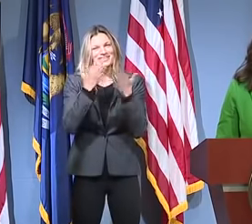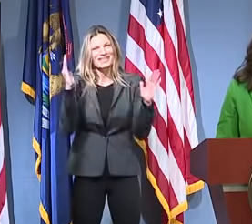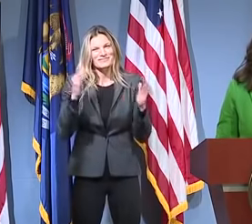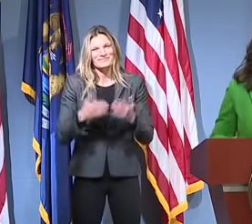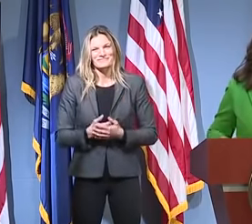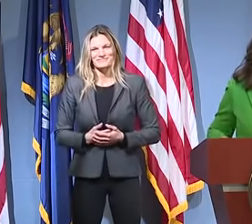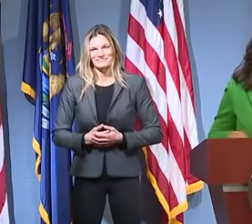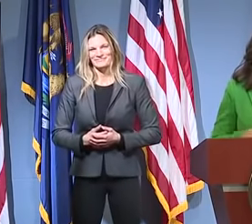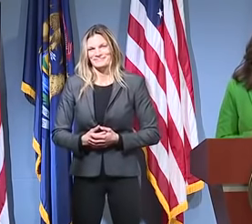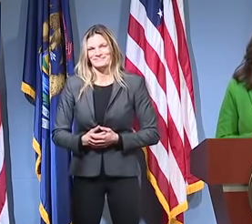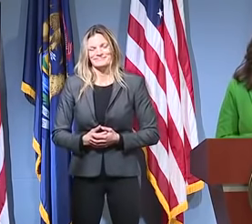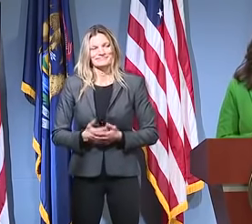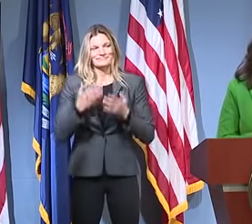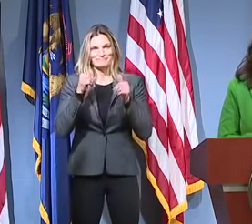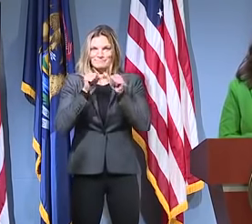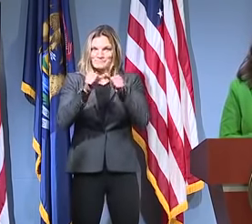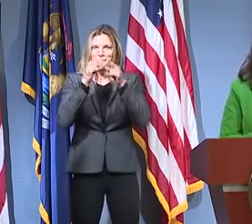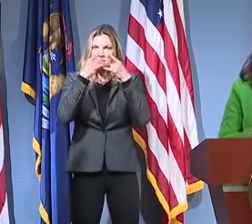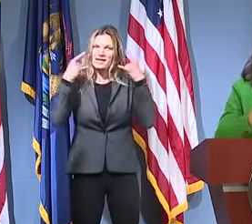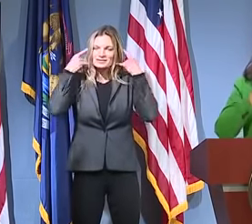everybody. Mask up.